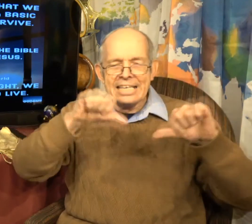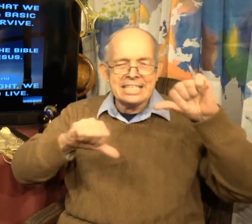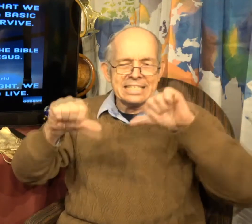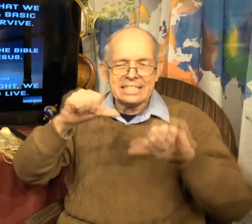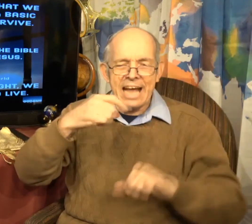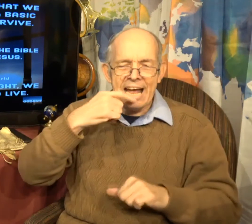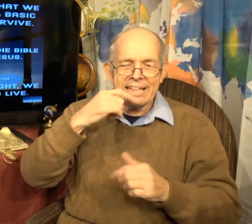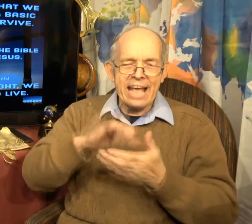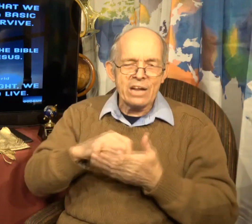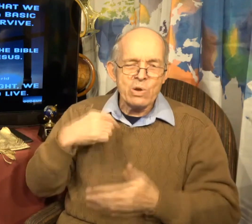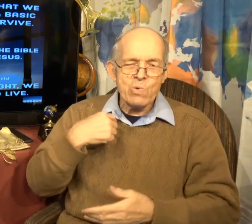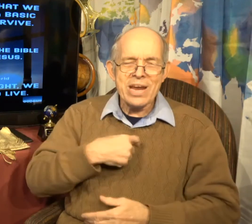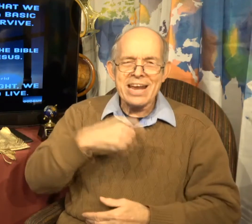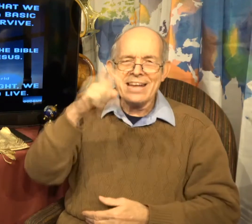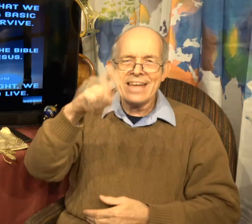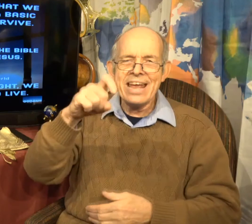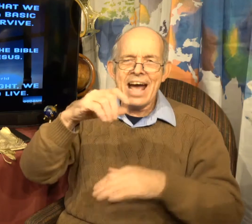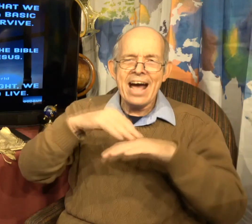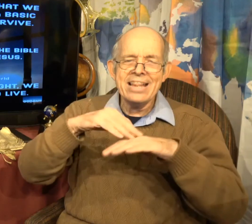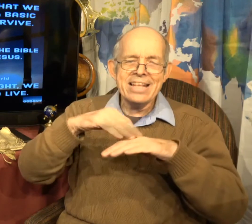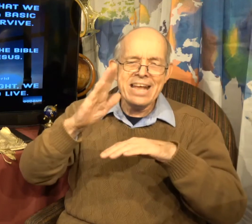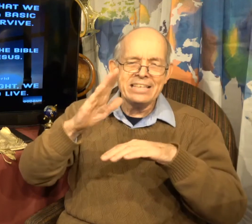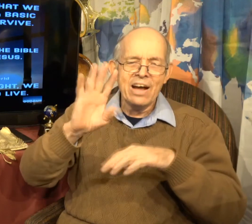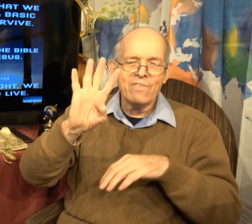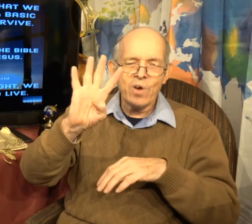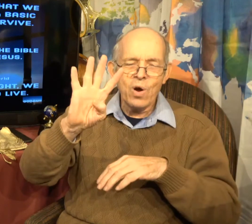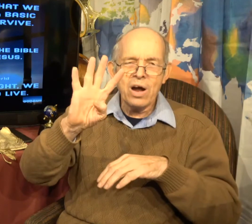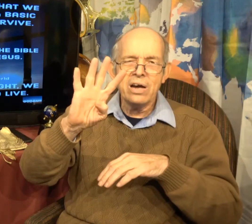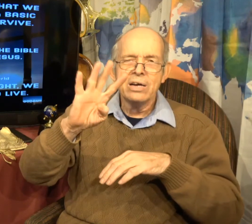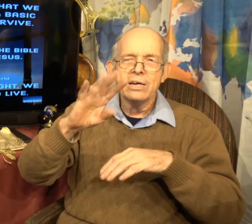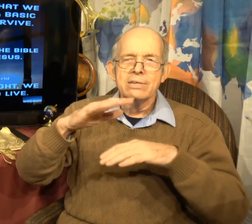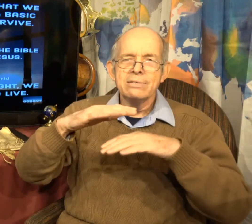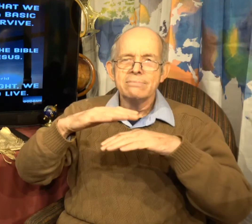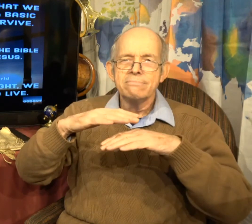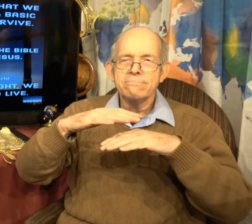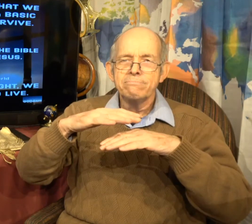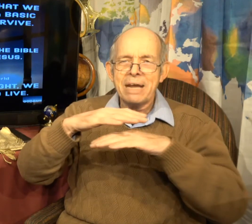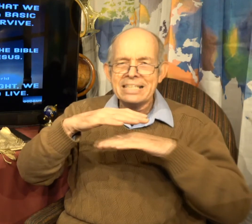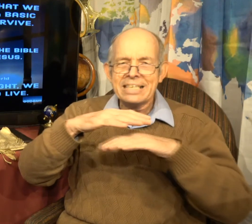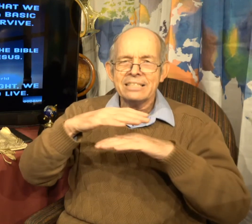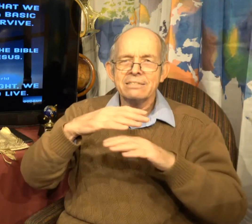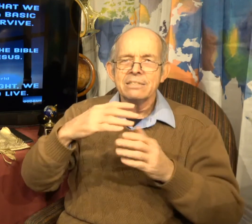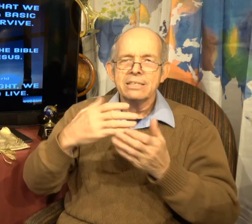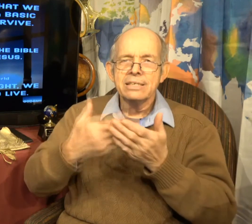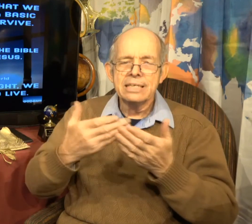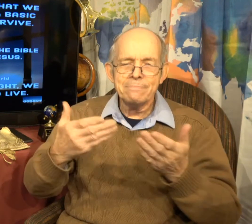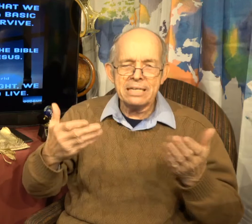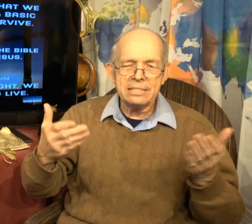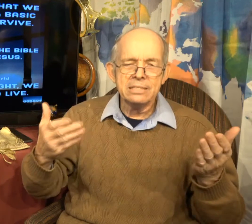Sizes said that we need at least 4 basic elements